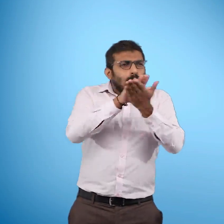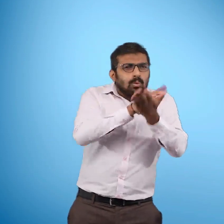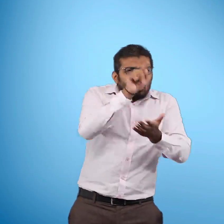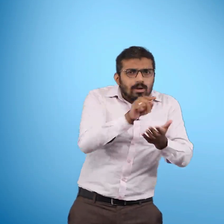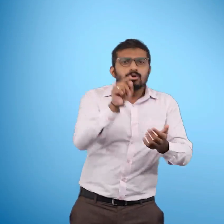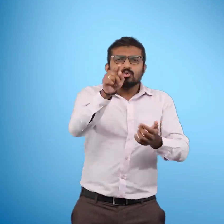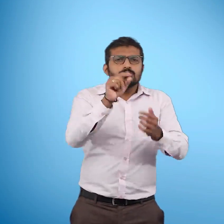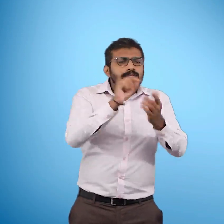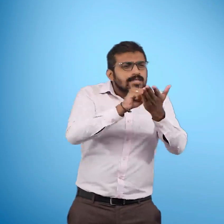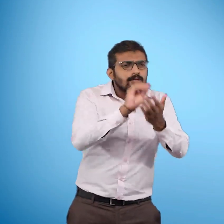can be made.